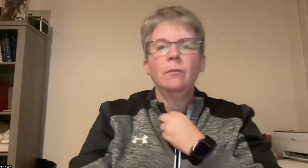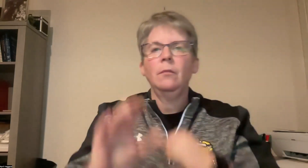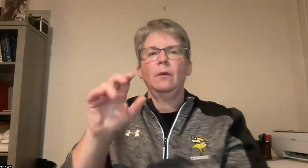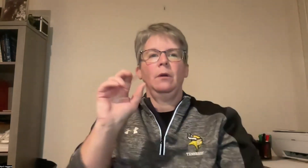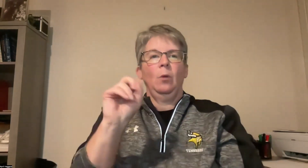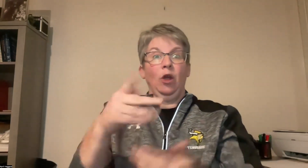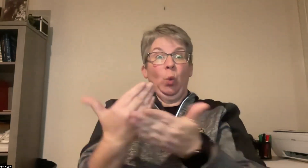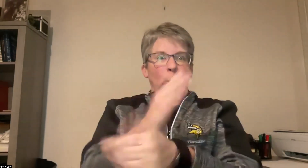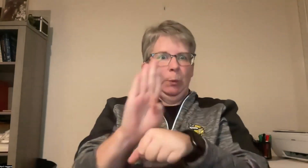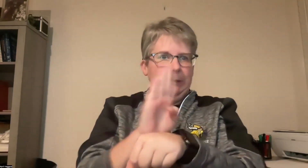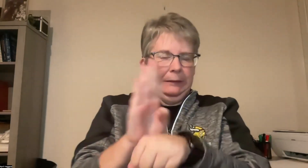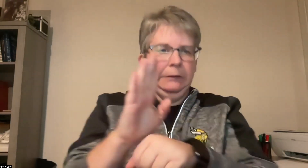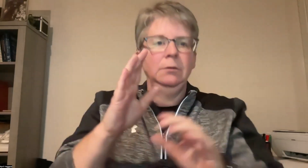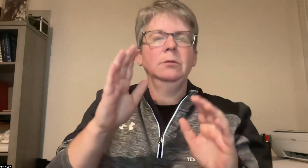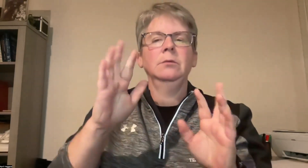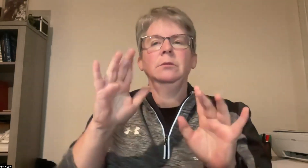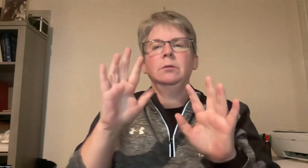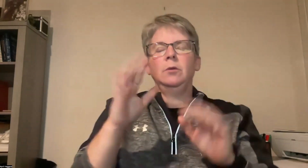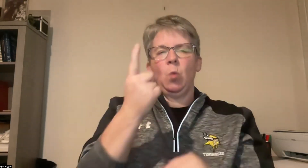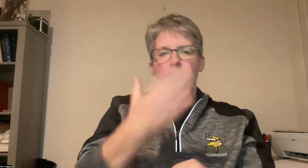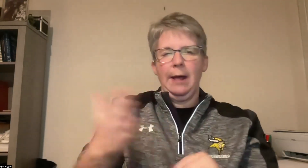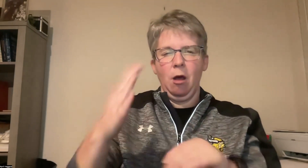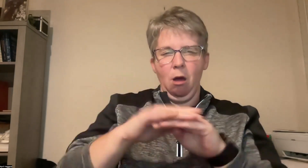What do I have here? Okay, new business.